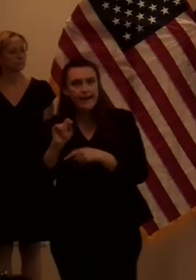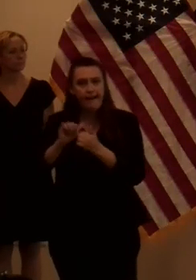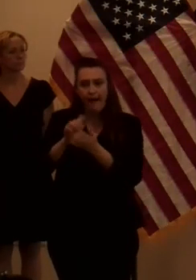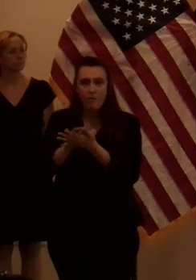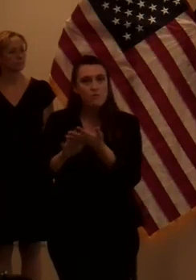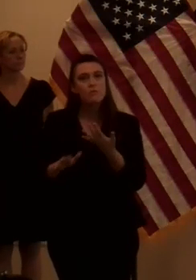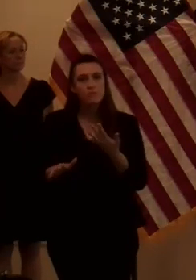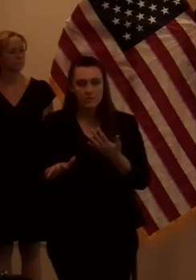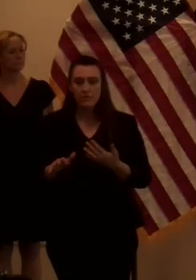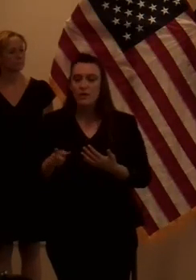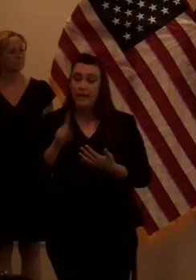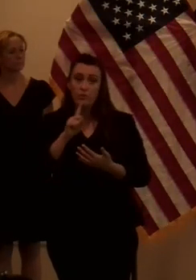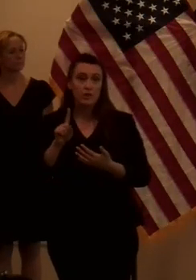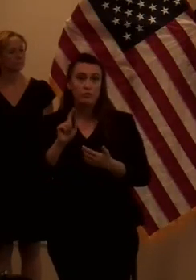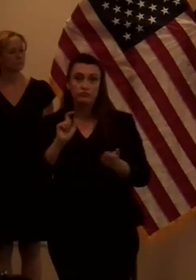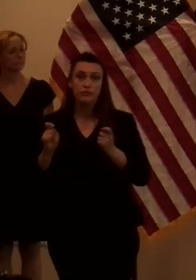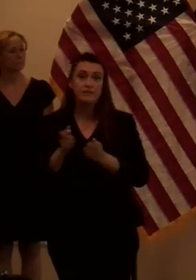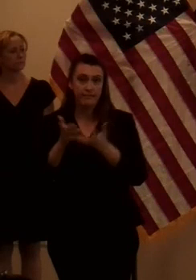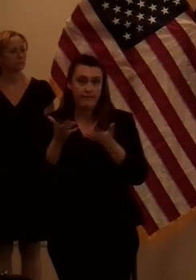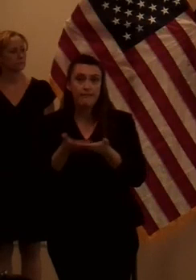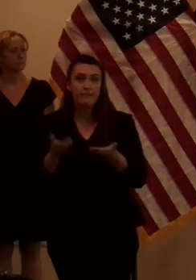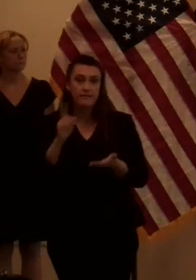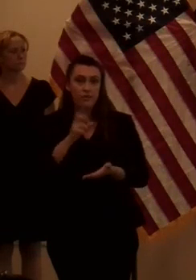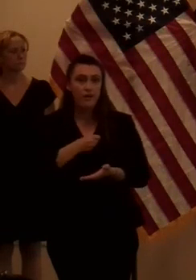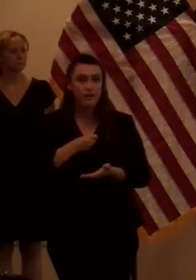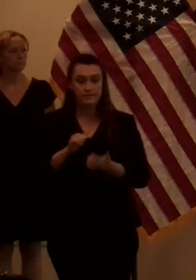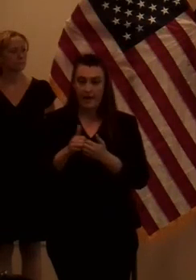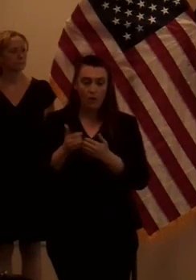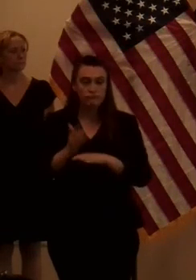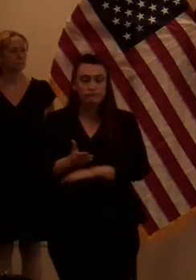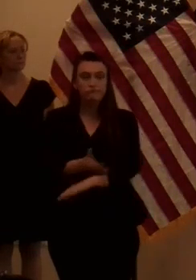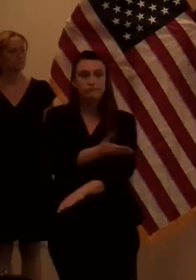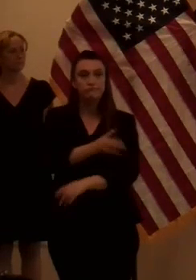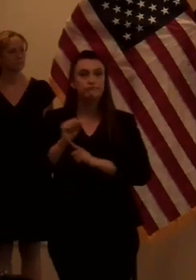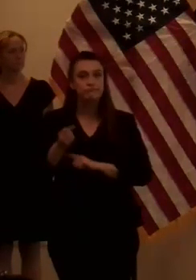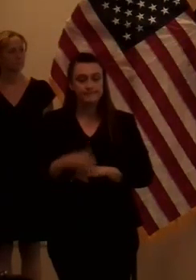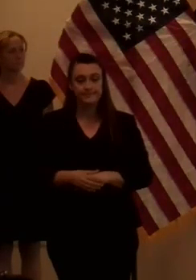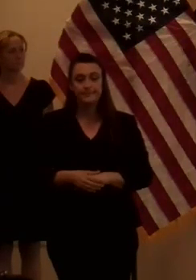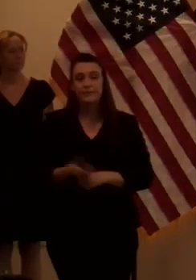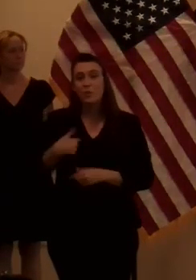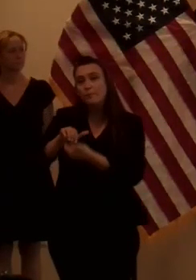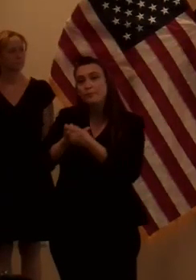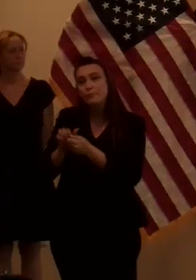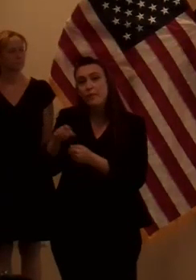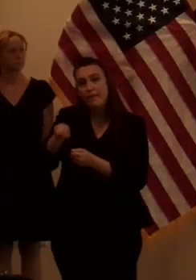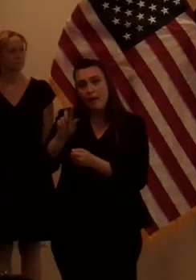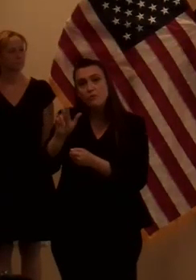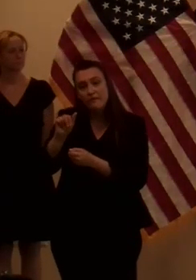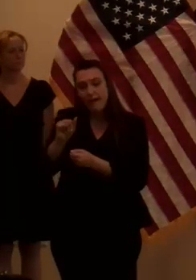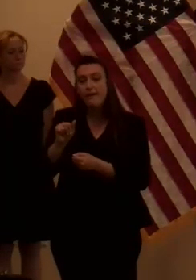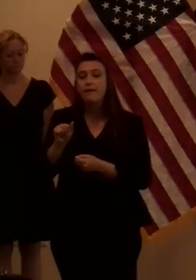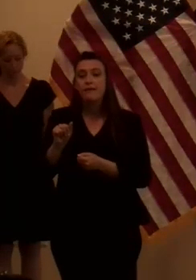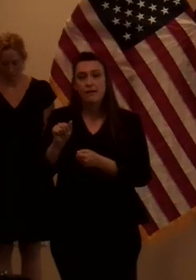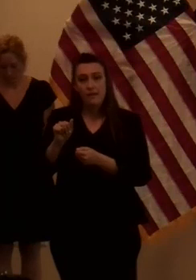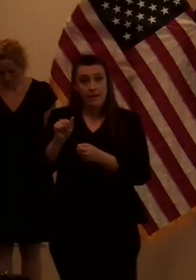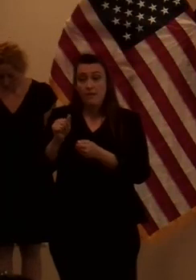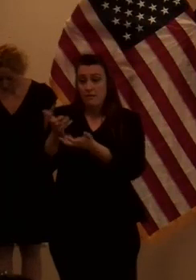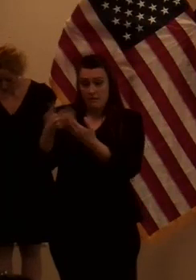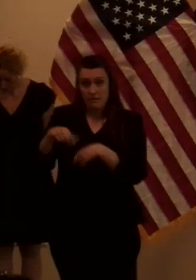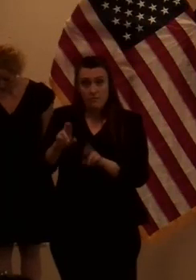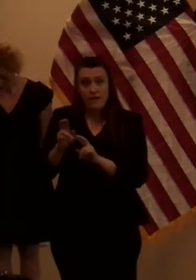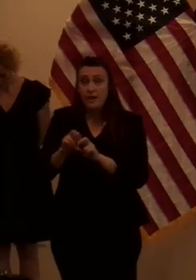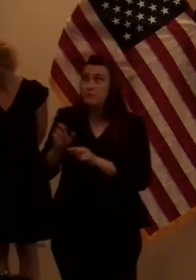game changer in this fight. We're going to be working with them to get approval for this testing from the federal government as quickly